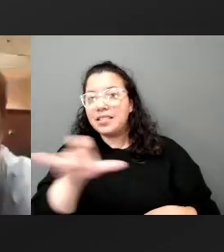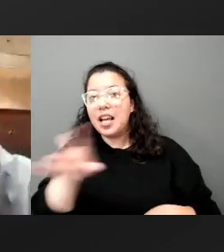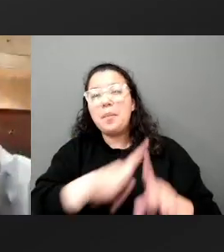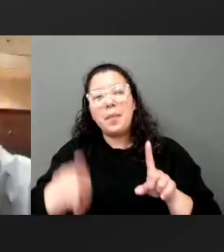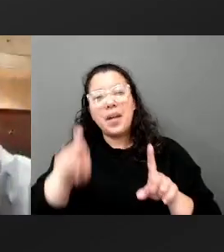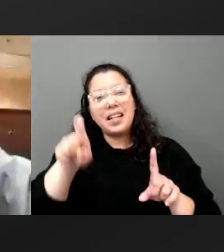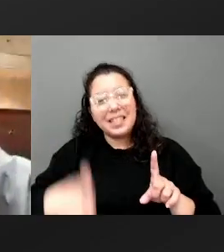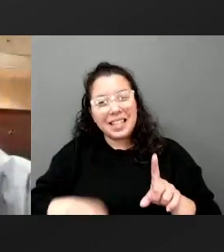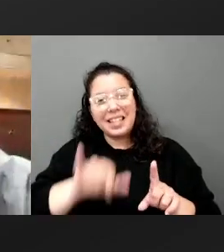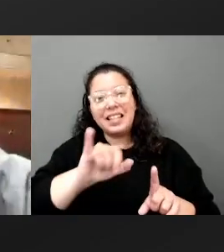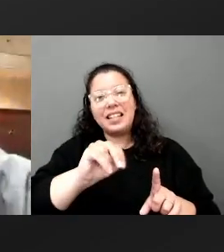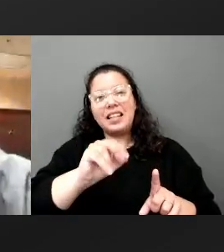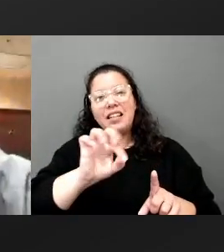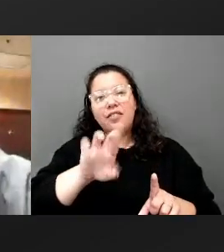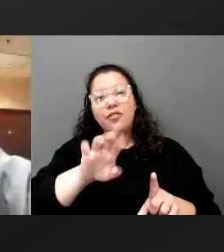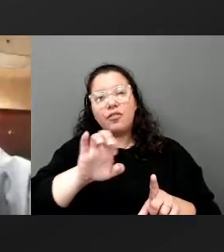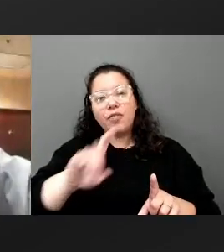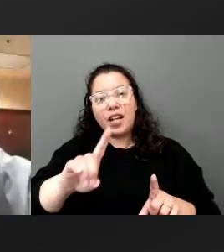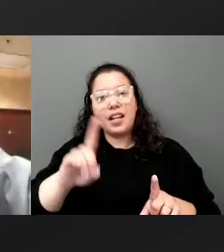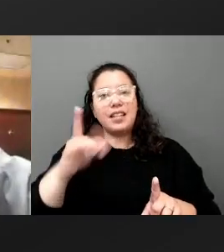see them.